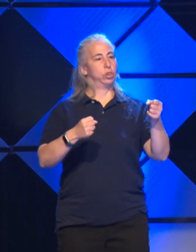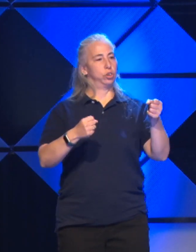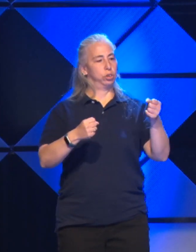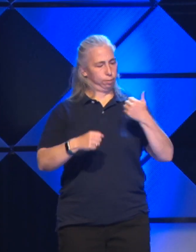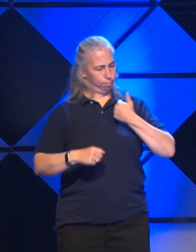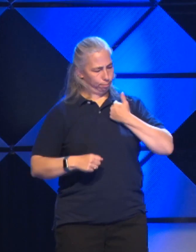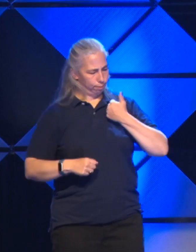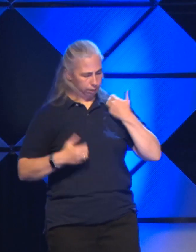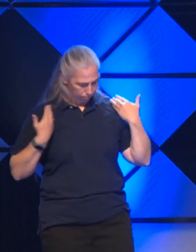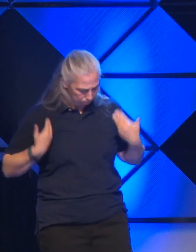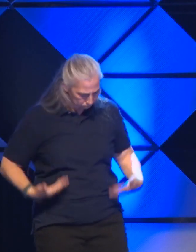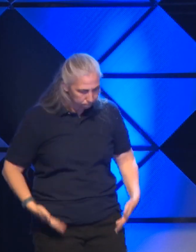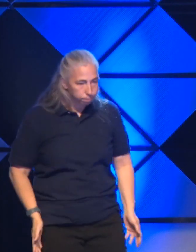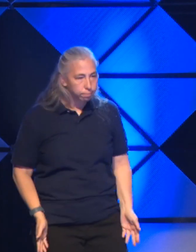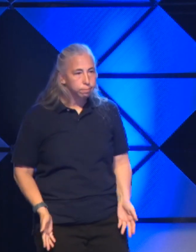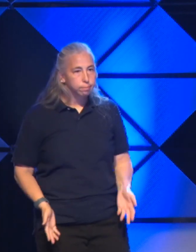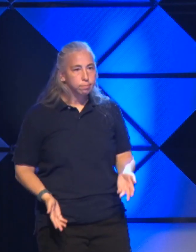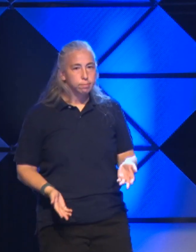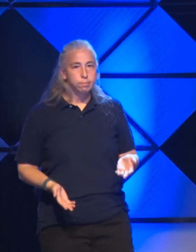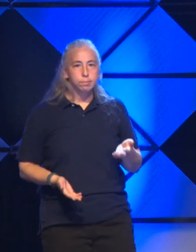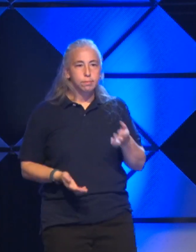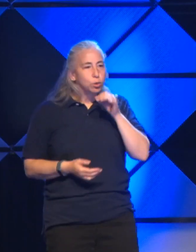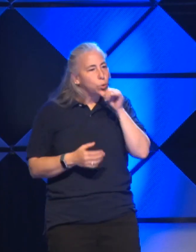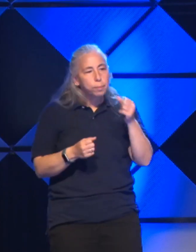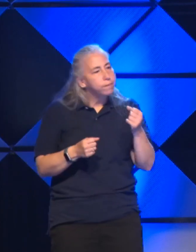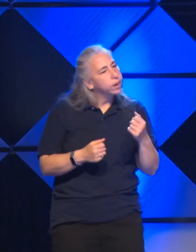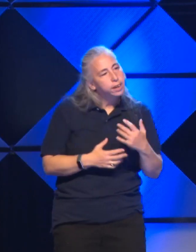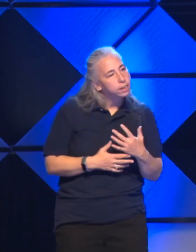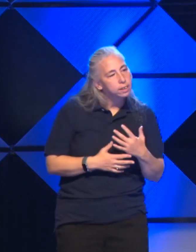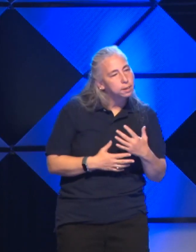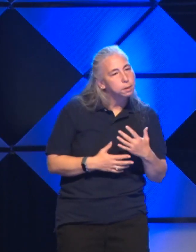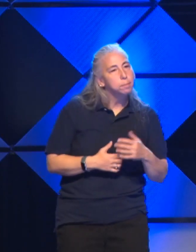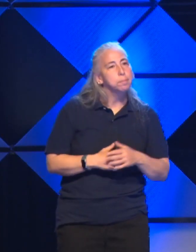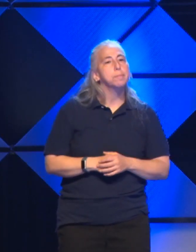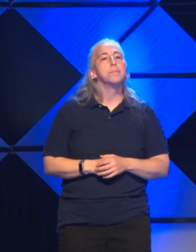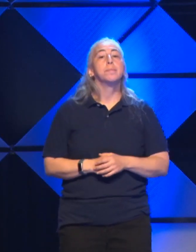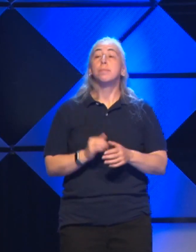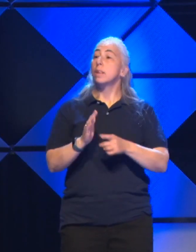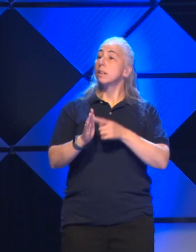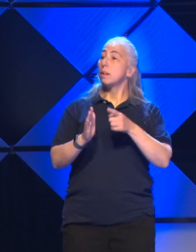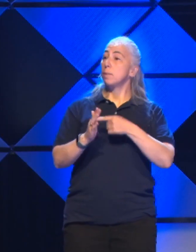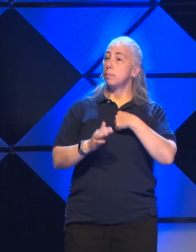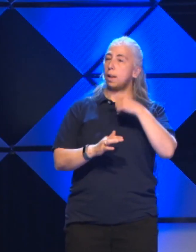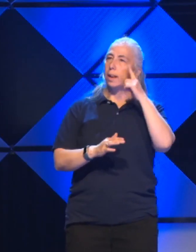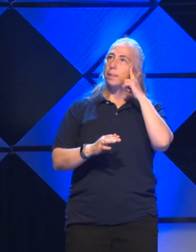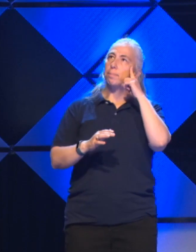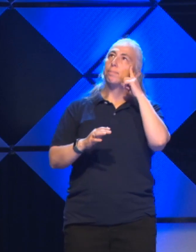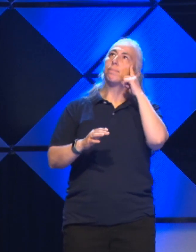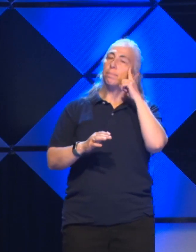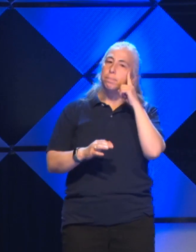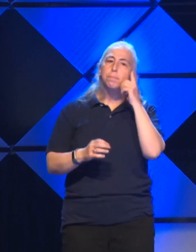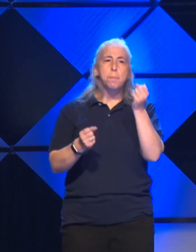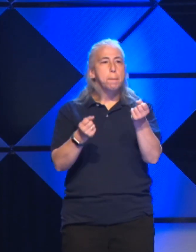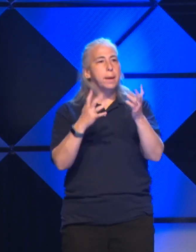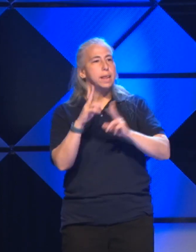I. Don't be afraid." And sometimes I picture that many people have this vision of